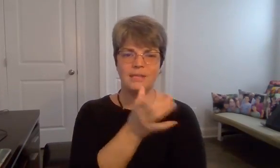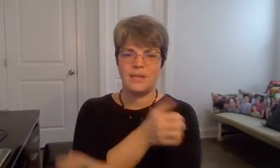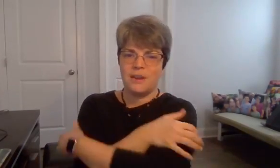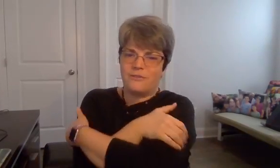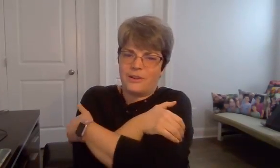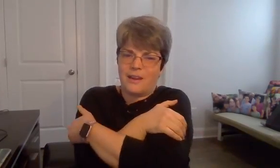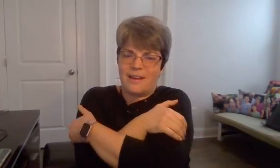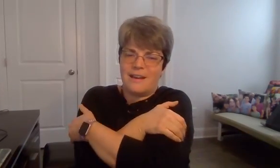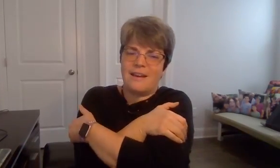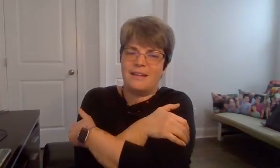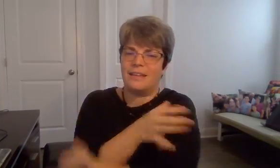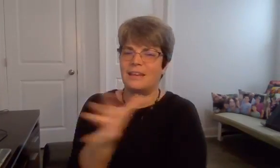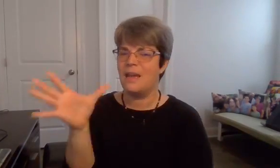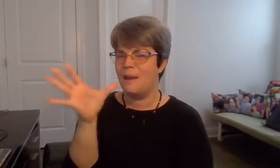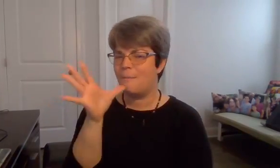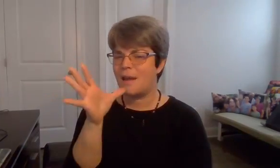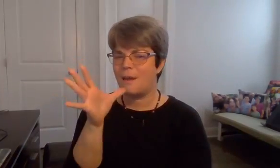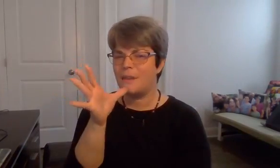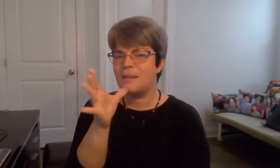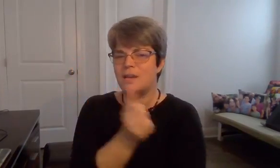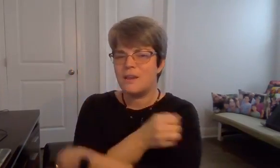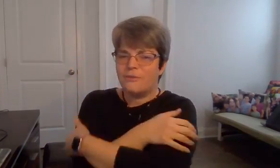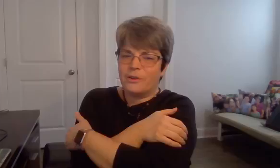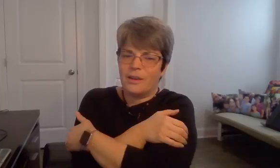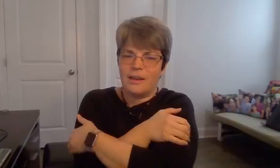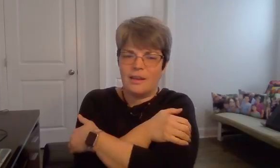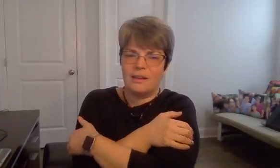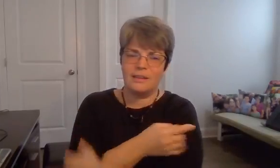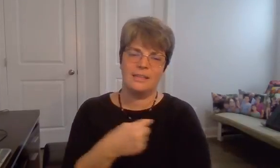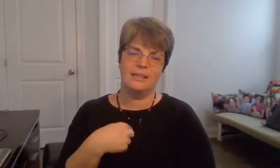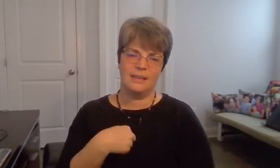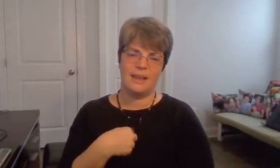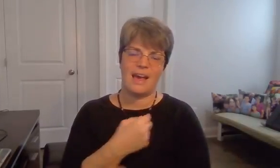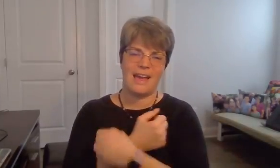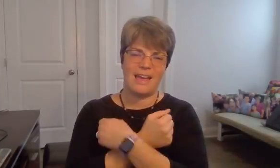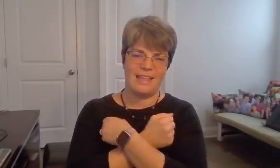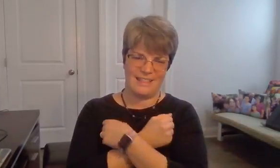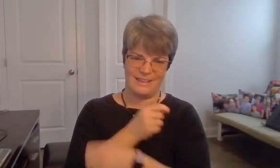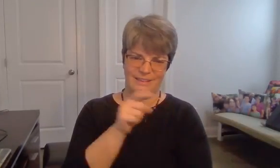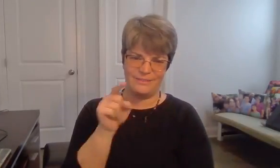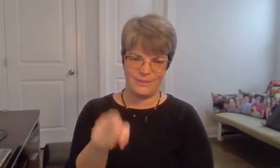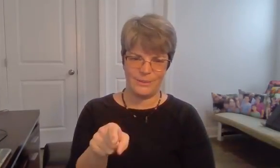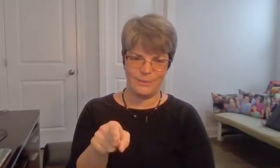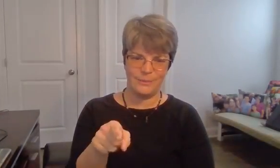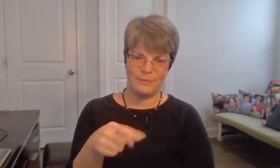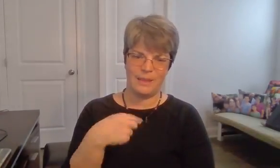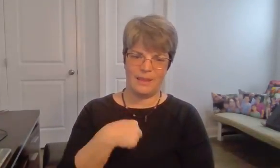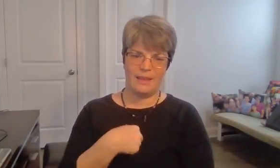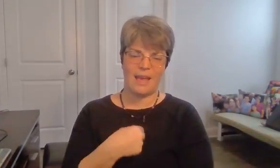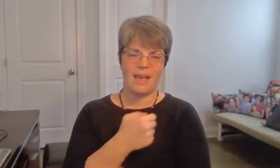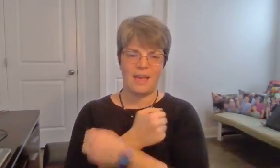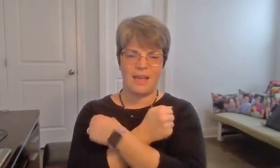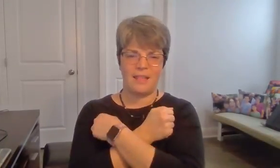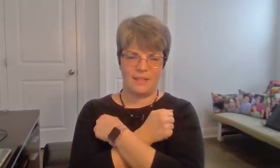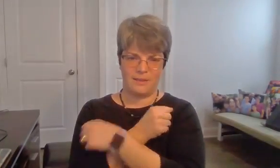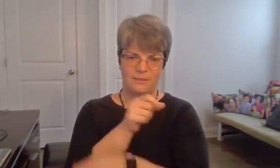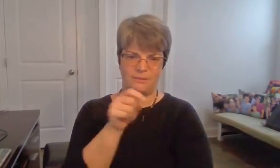are for hugging. Mommies are for hugging. I love you. I love